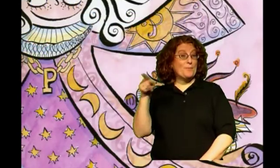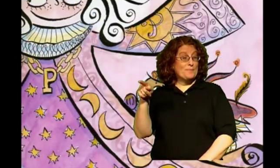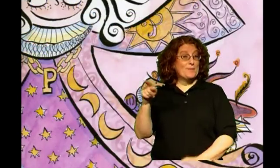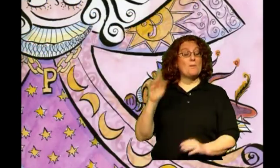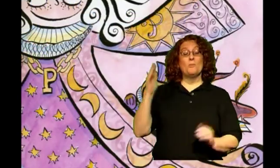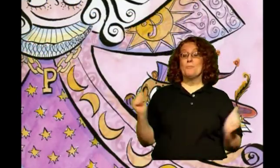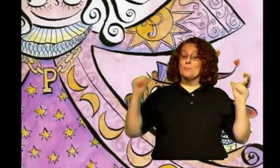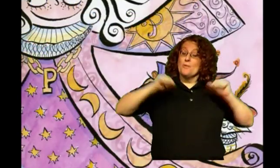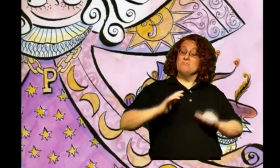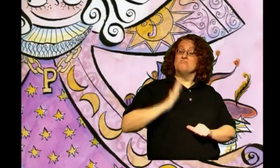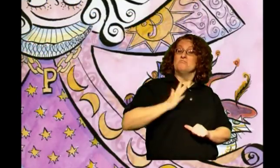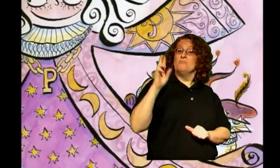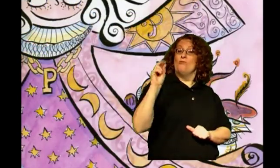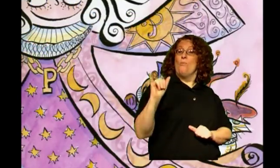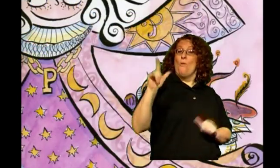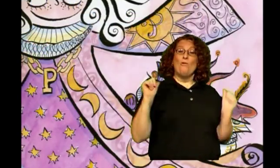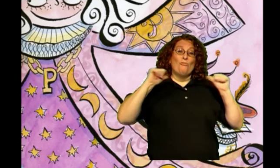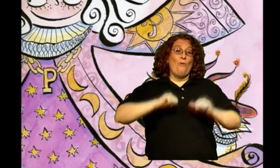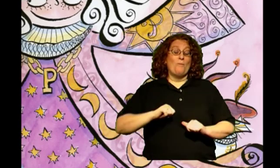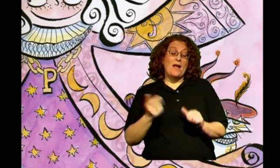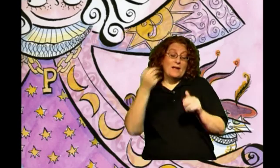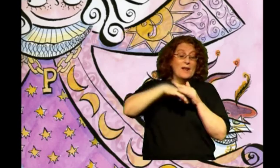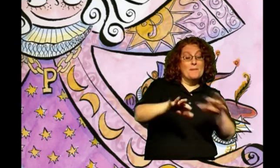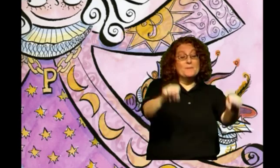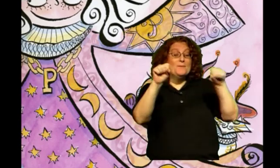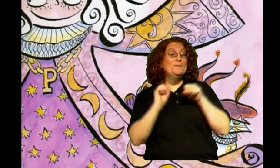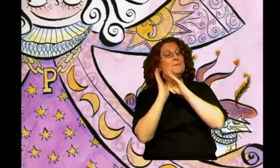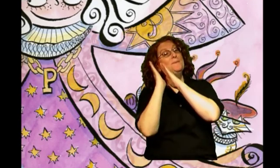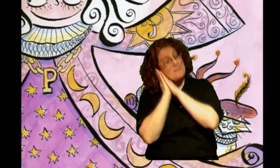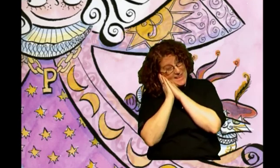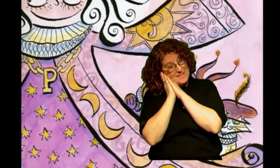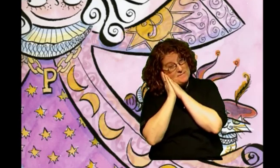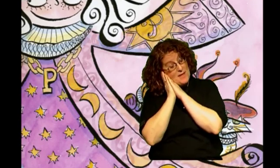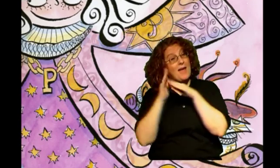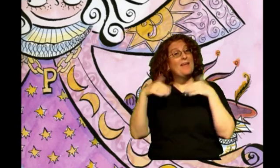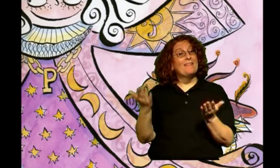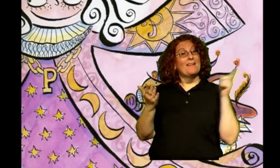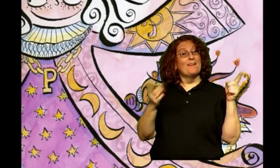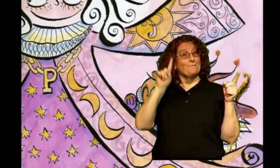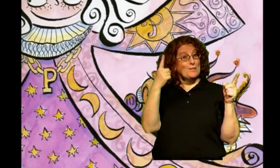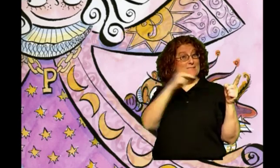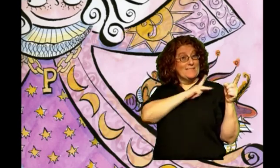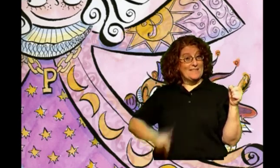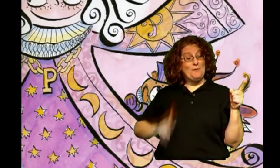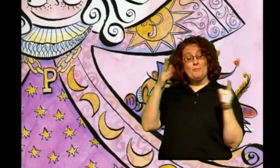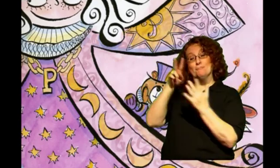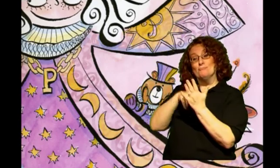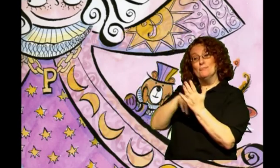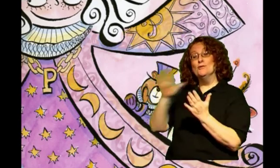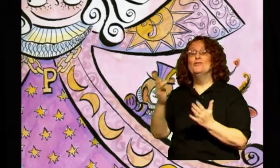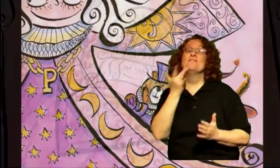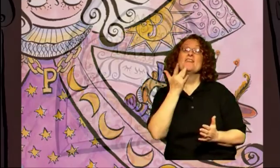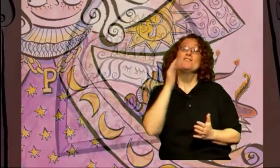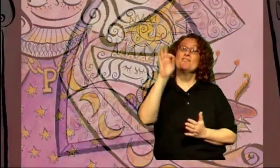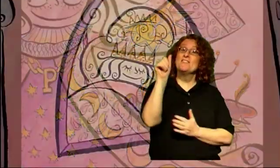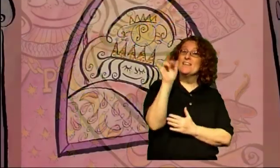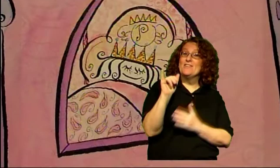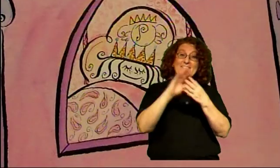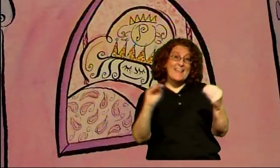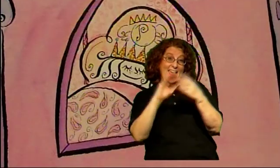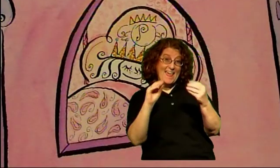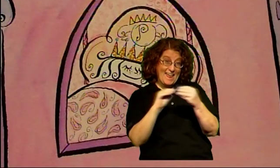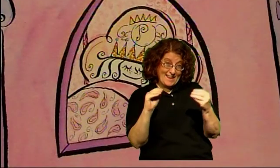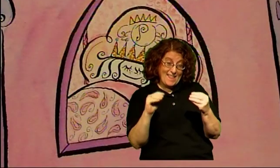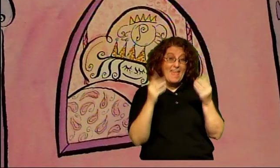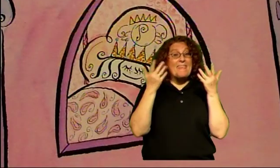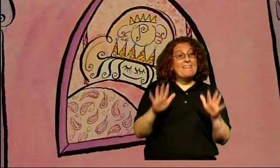Then she put on a royal robe and climbed into bed. The king read her favorite fairy tale before he and the queen kissed